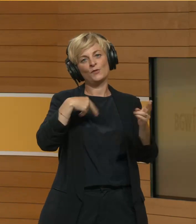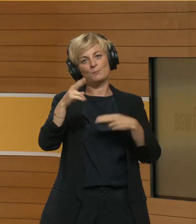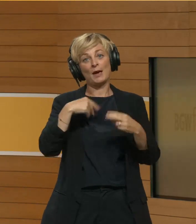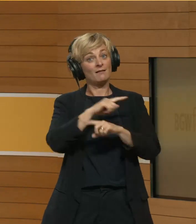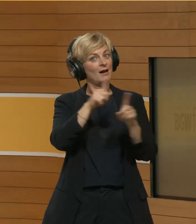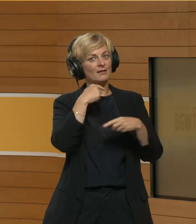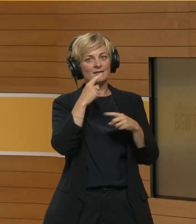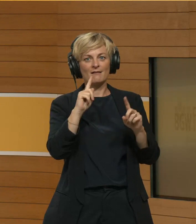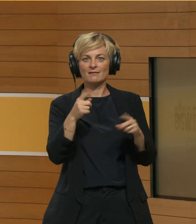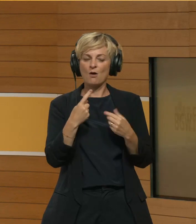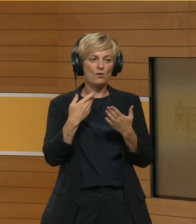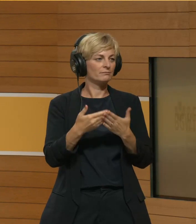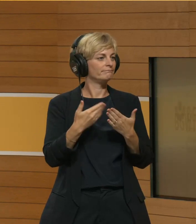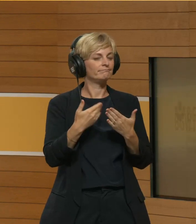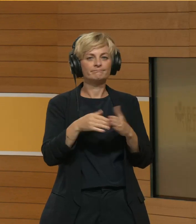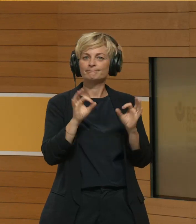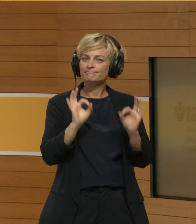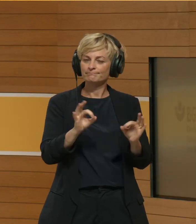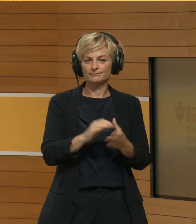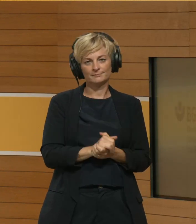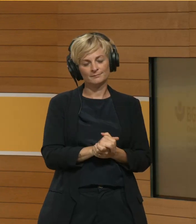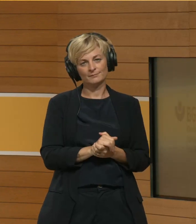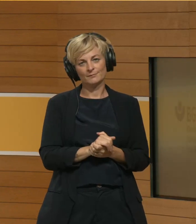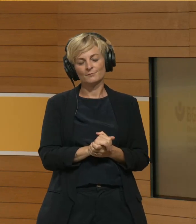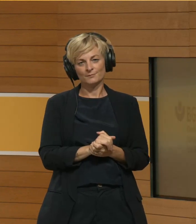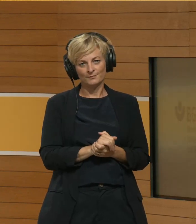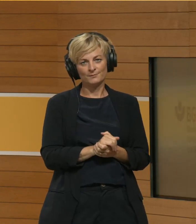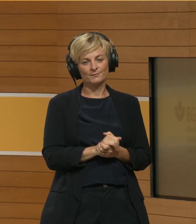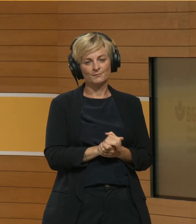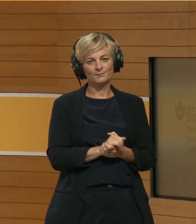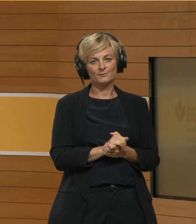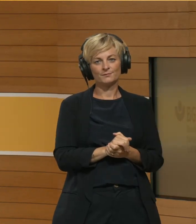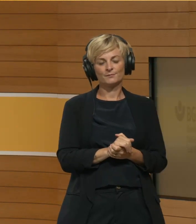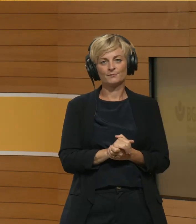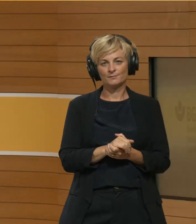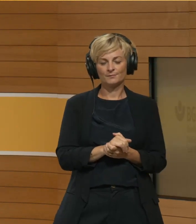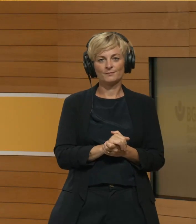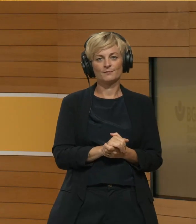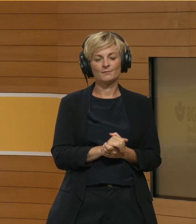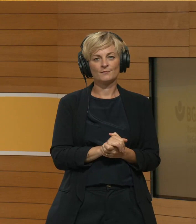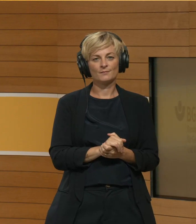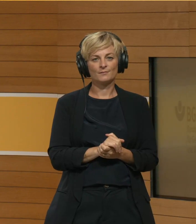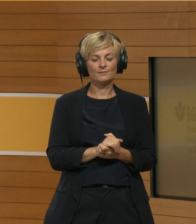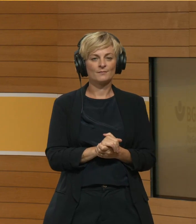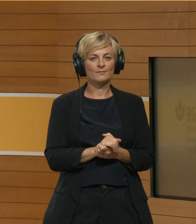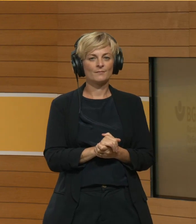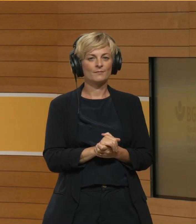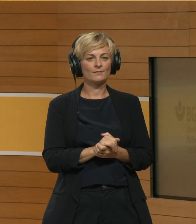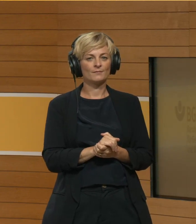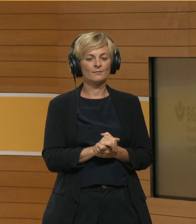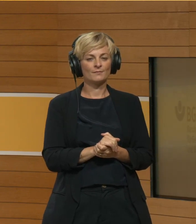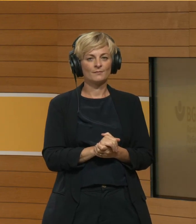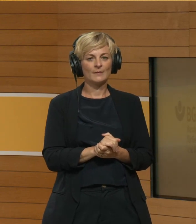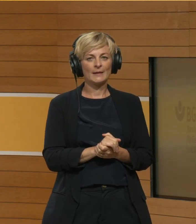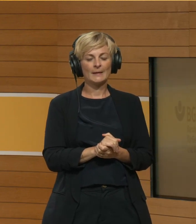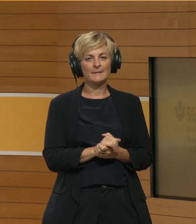all of the new employees that took part in the onboarding week, that they have never seen or never had anything like